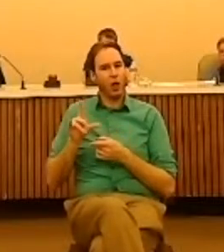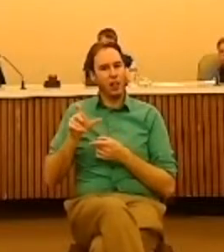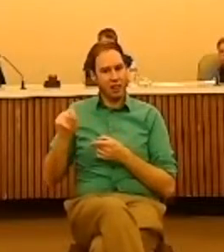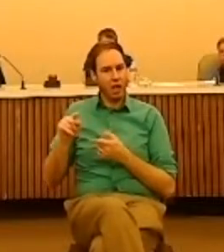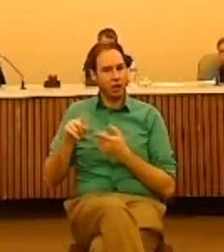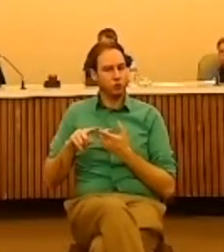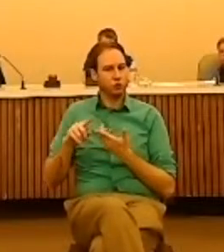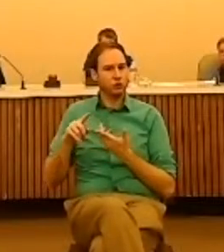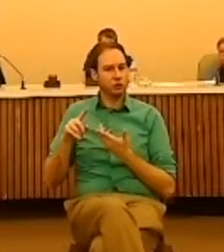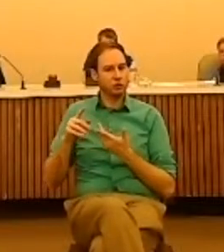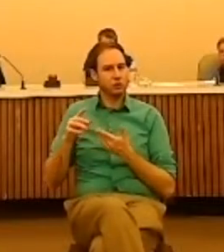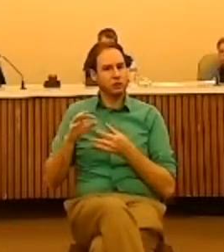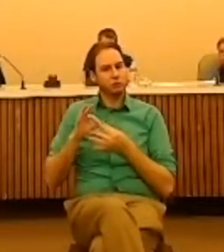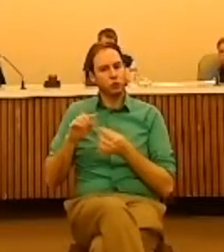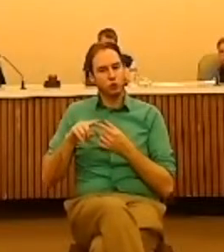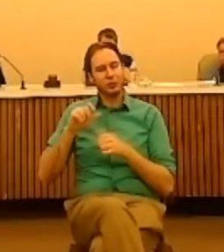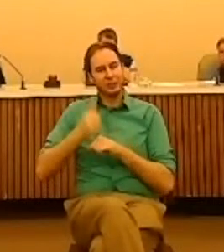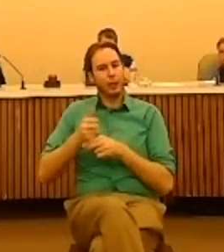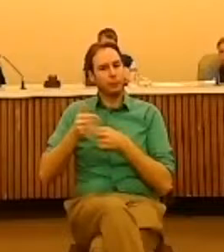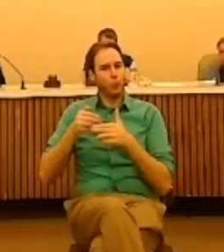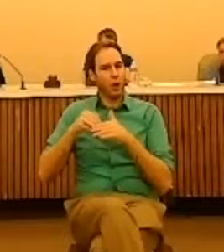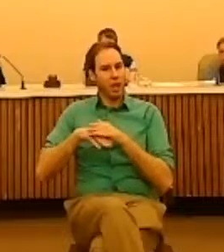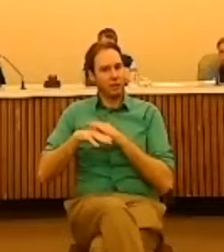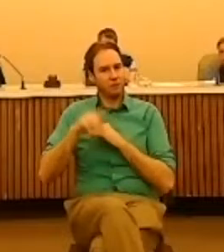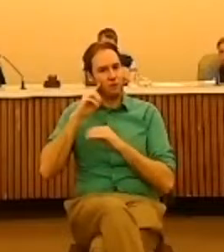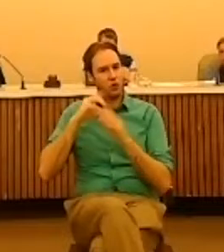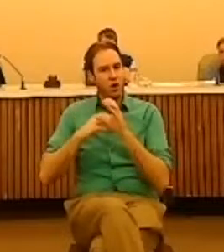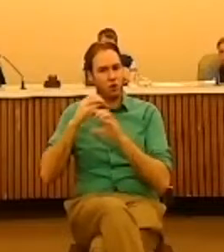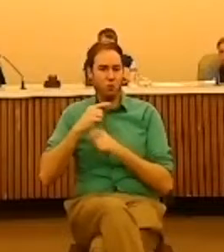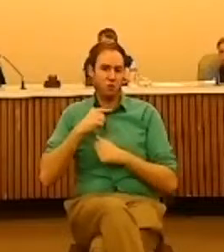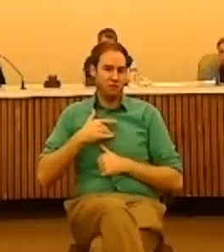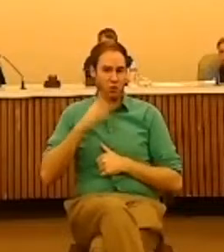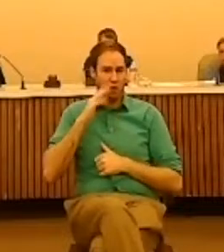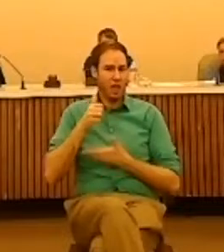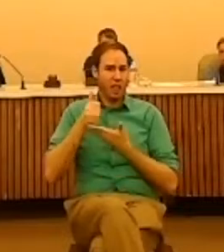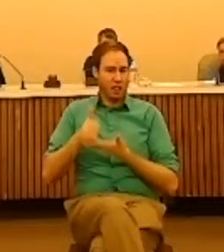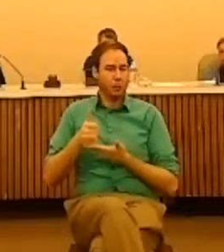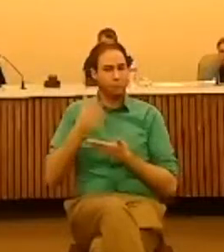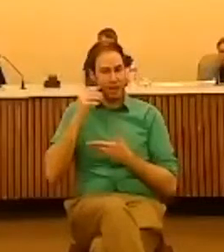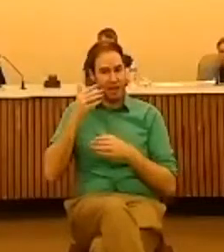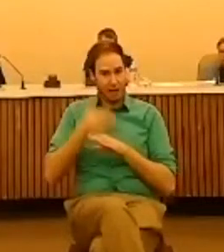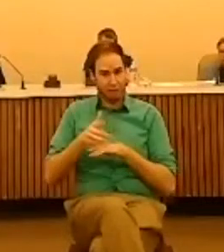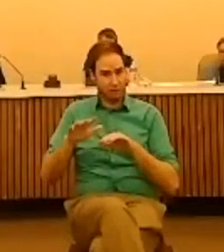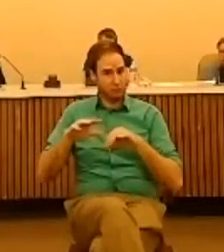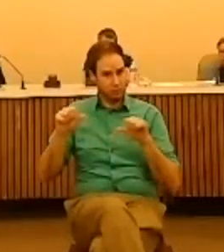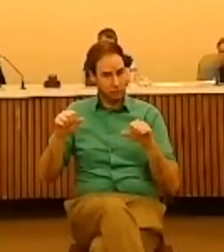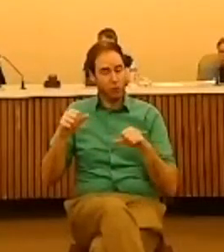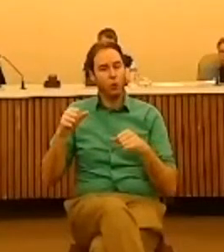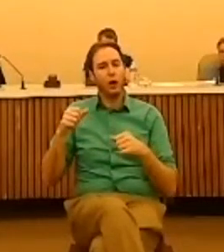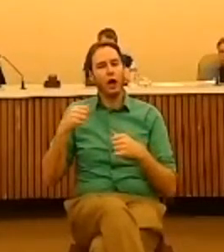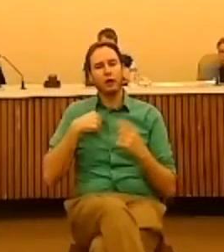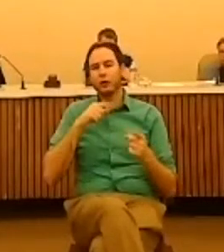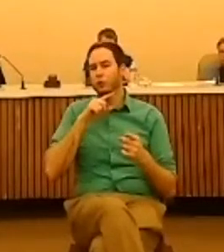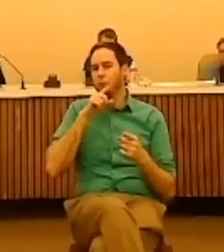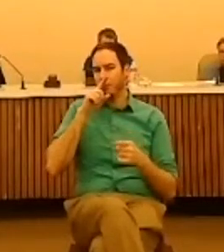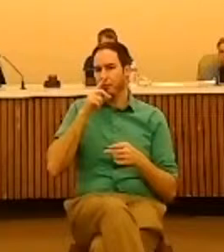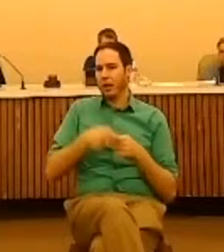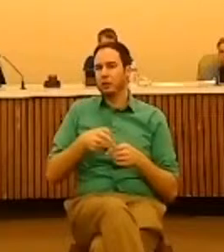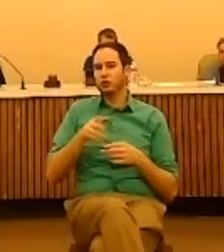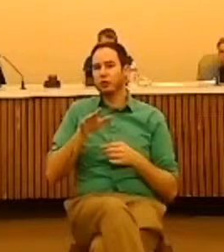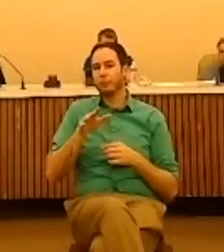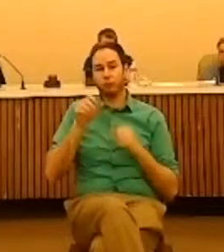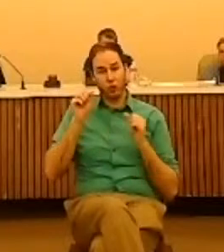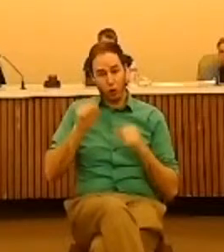about the access road, which we think will help us. I want to specifically respond to the question about